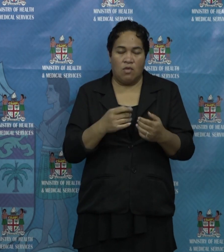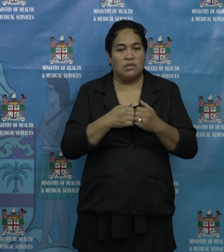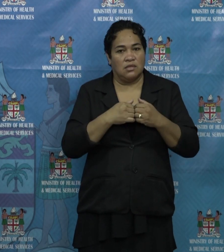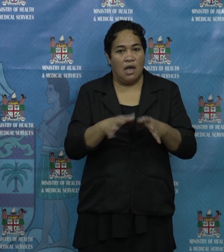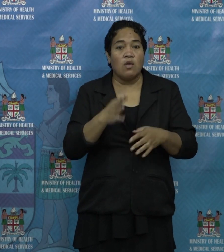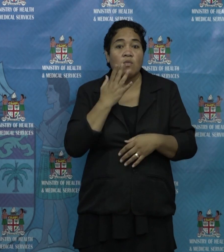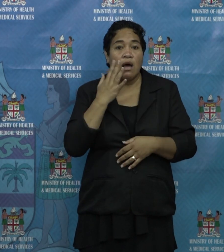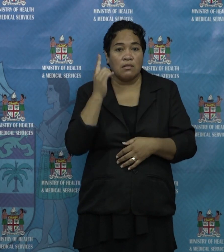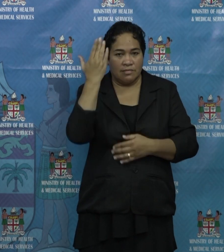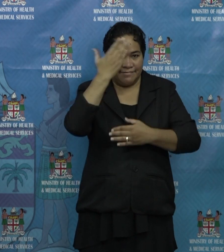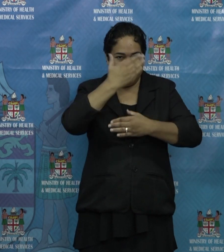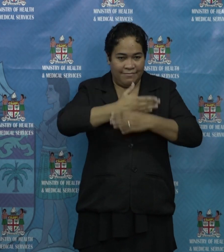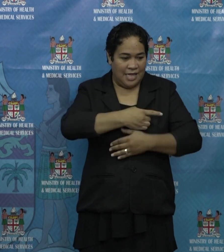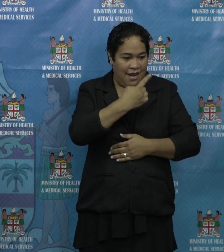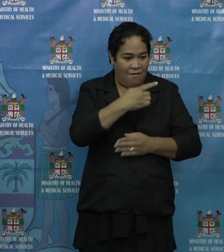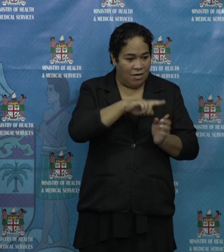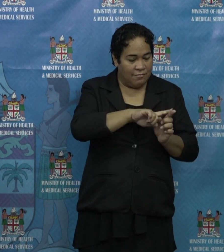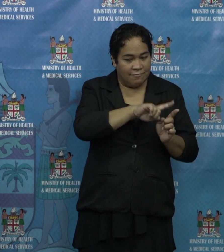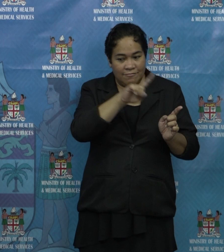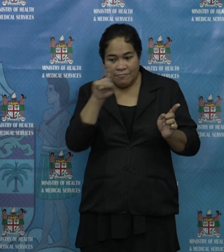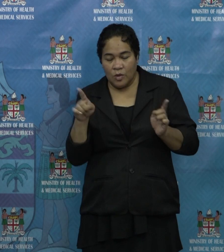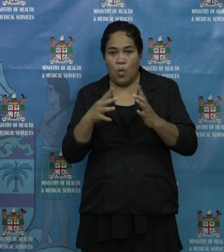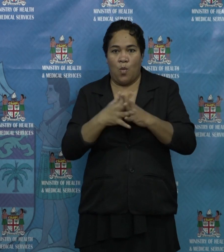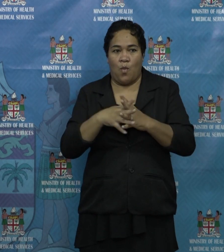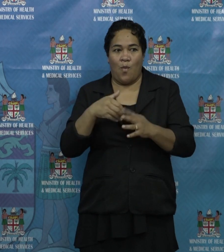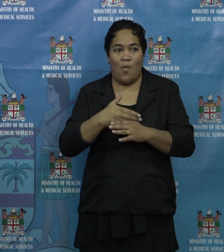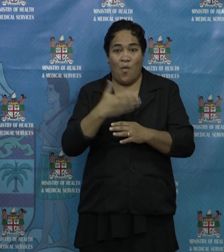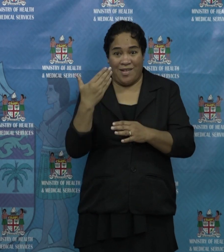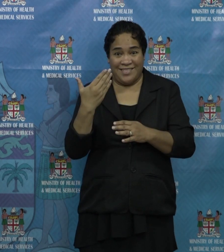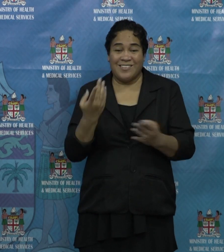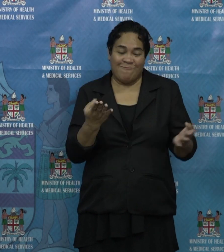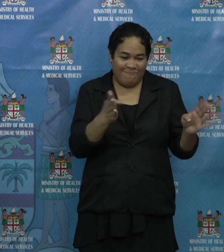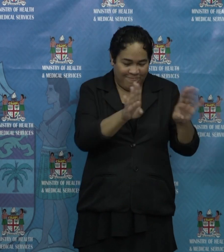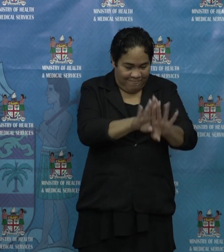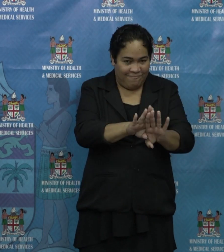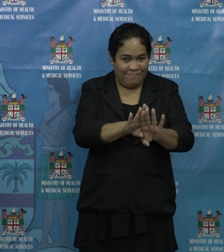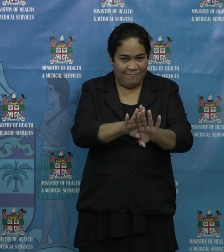p.m. and end at 4 a.m. on Wednesday, the 19th of May.